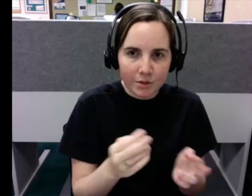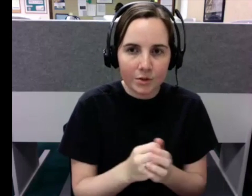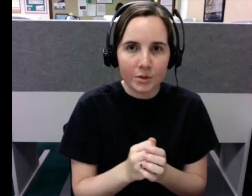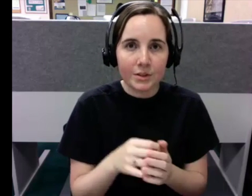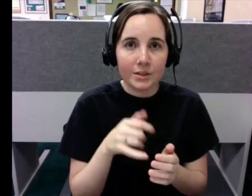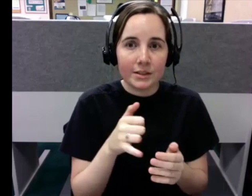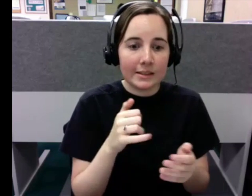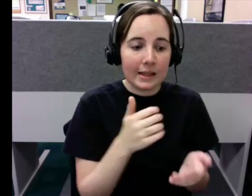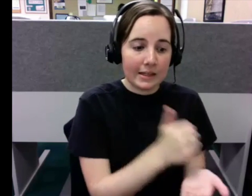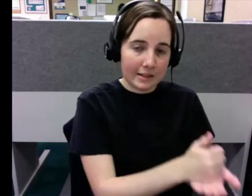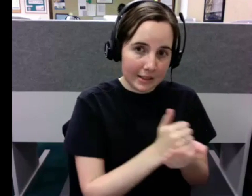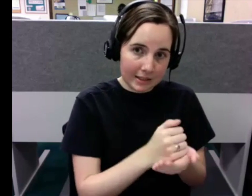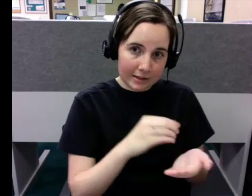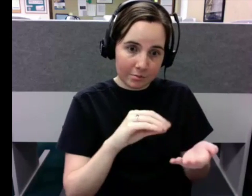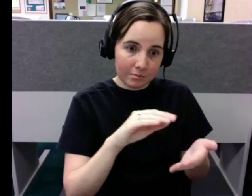resource limits.